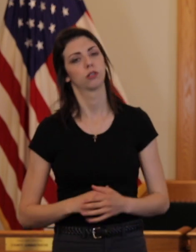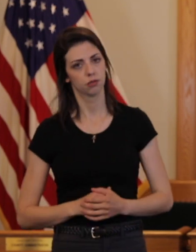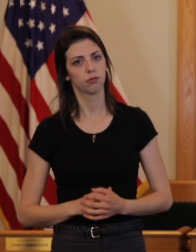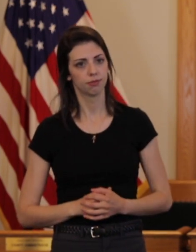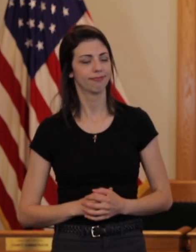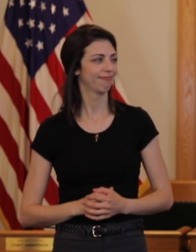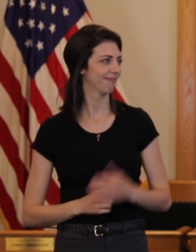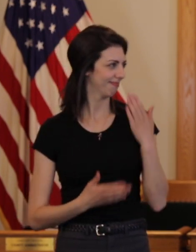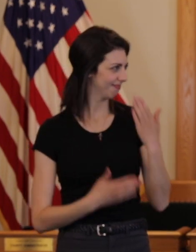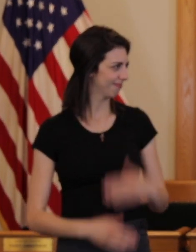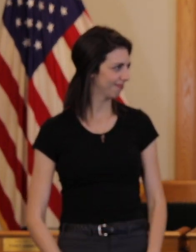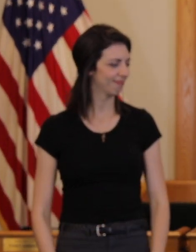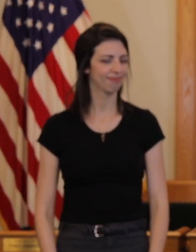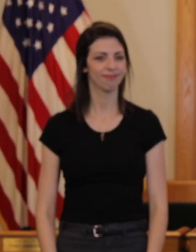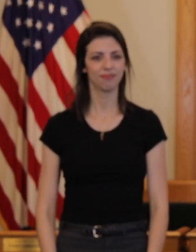Mr. Chairman.